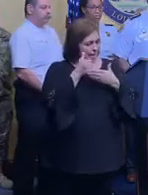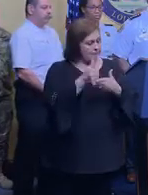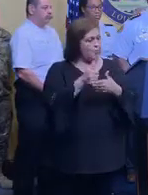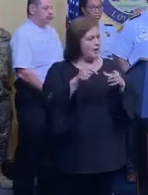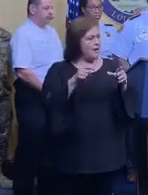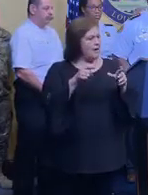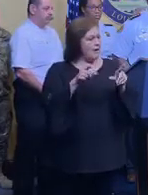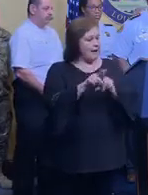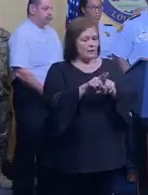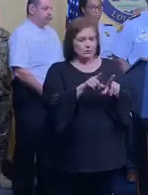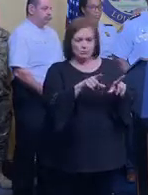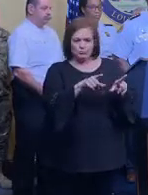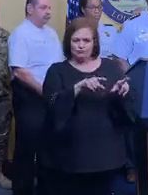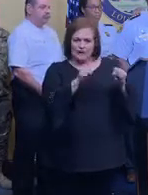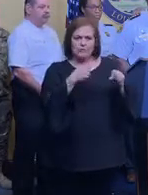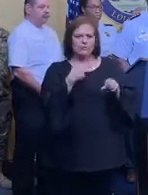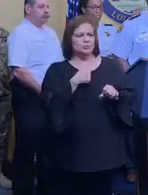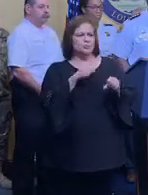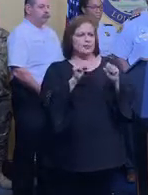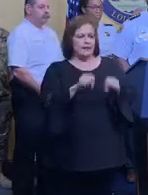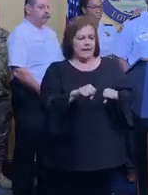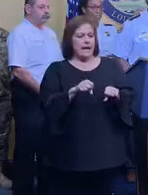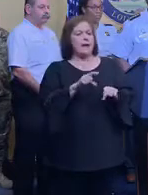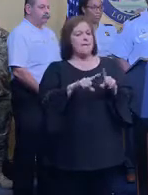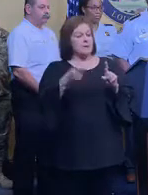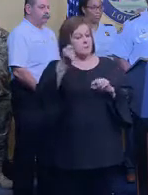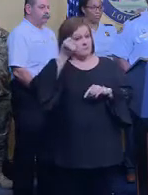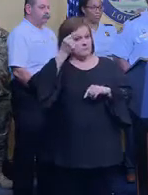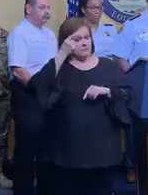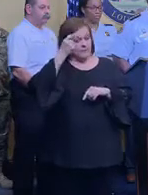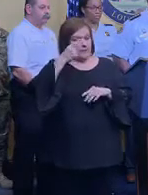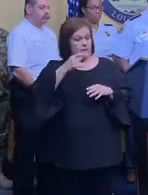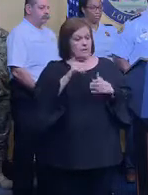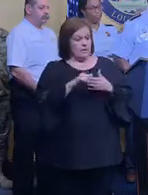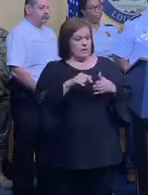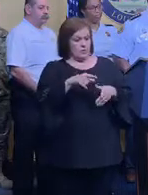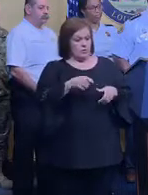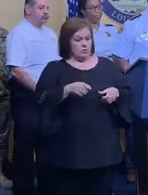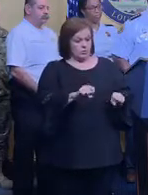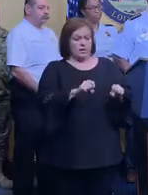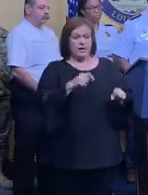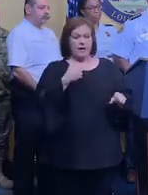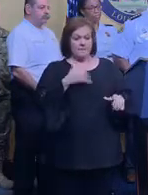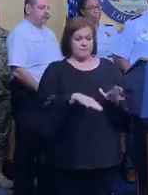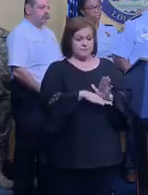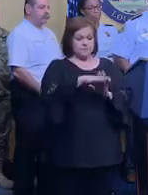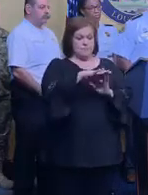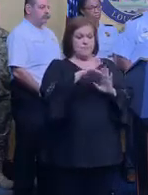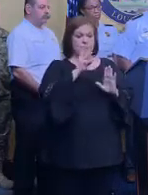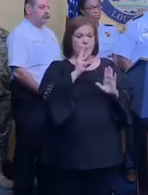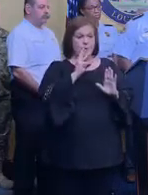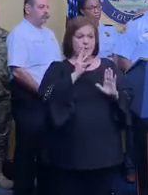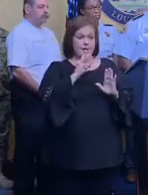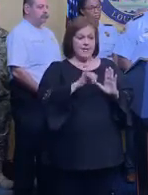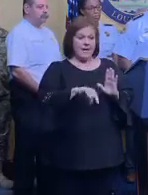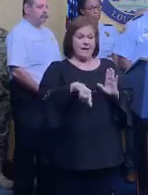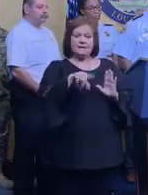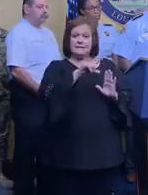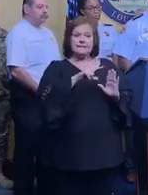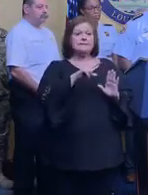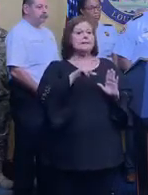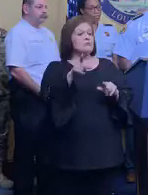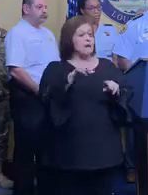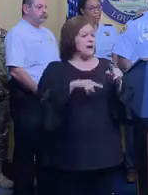quickly and as safely as possible. But please understand that the streets with standing water cause the same problems for first